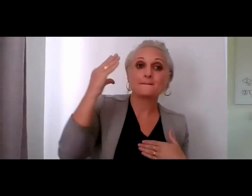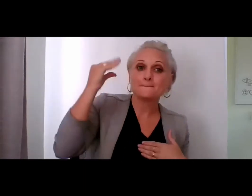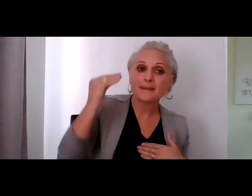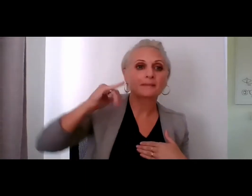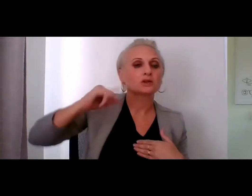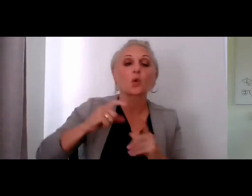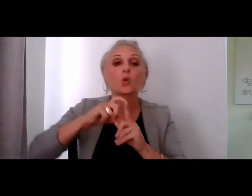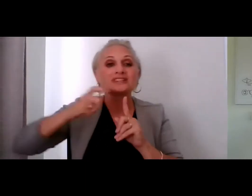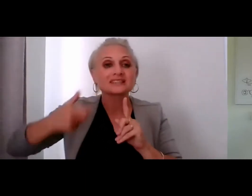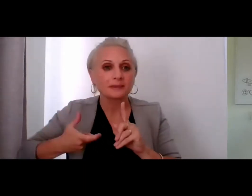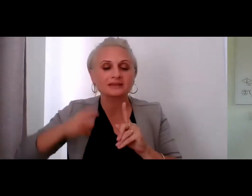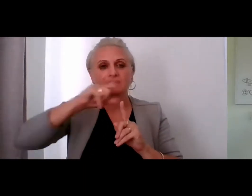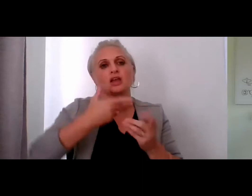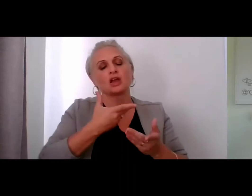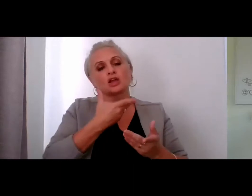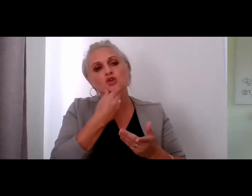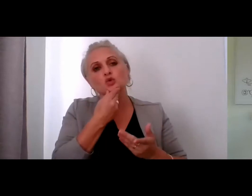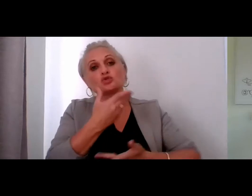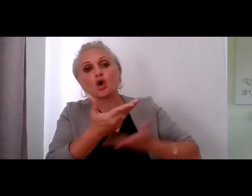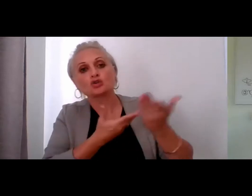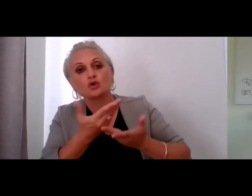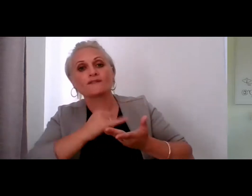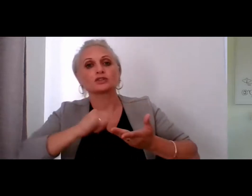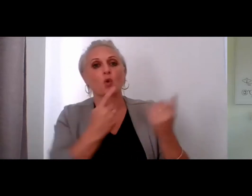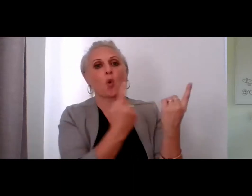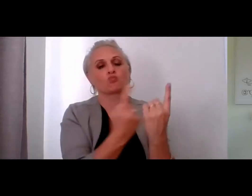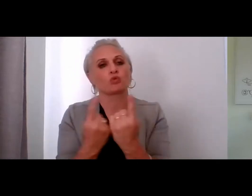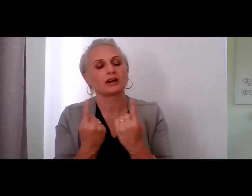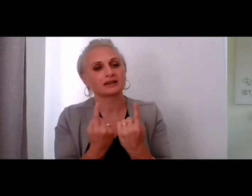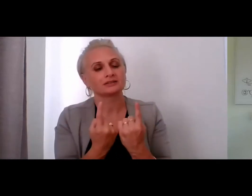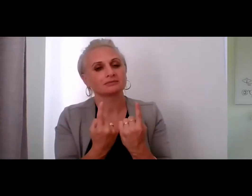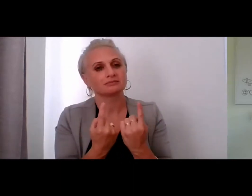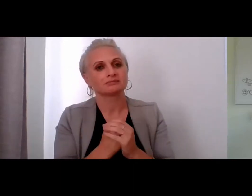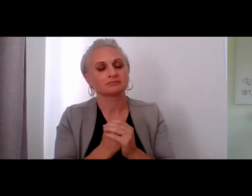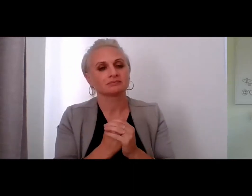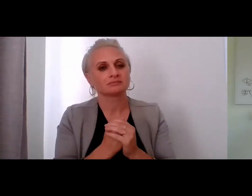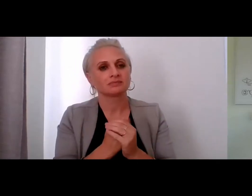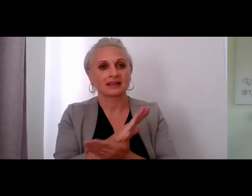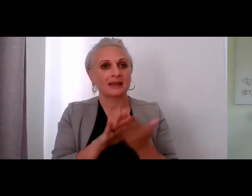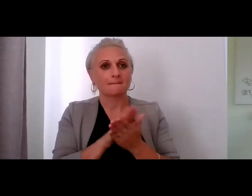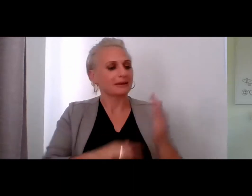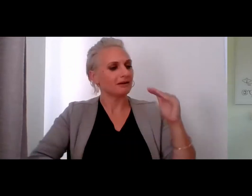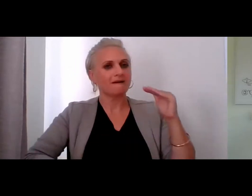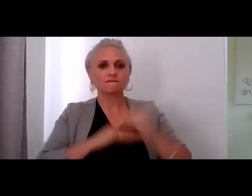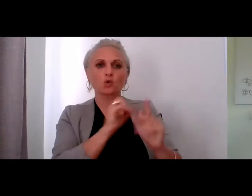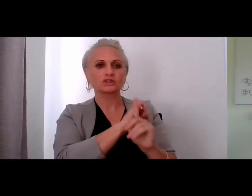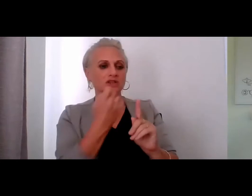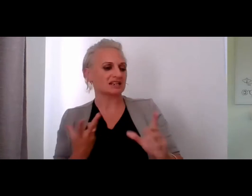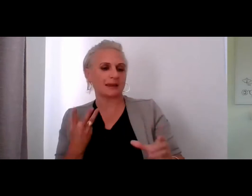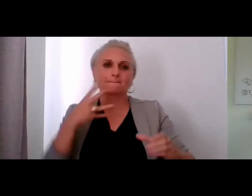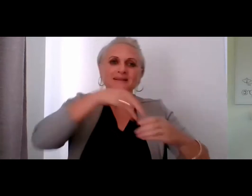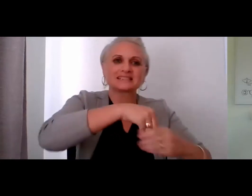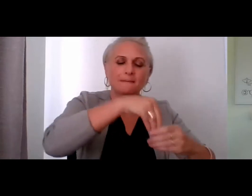to use a service or product, to participate in society, and access our